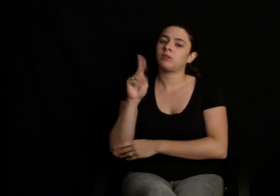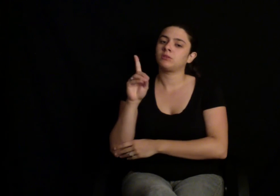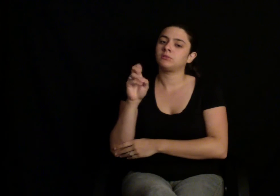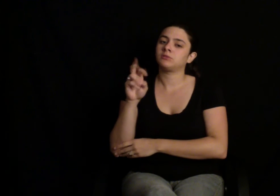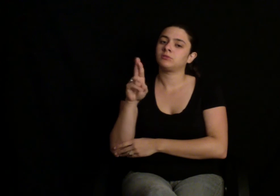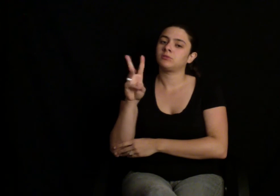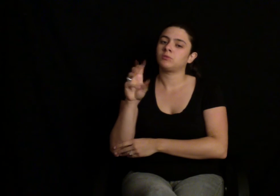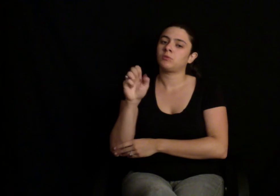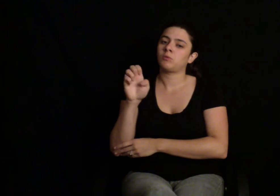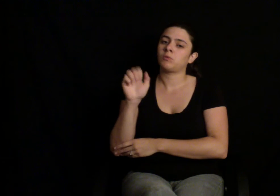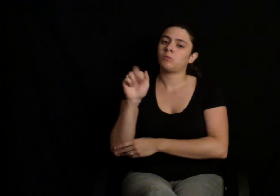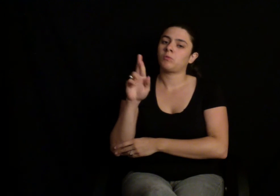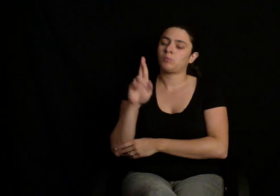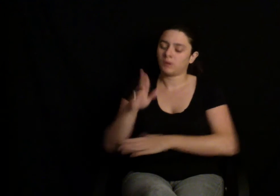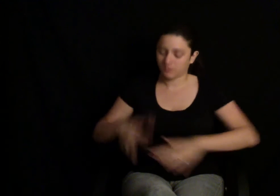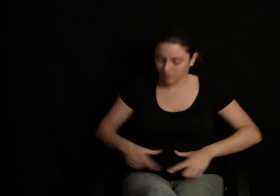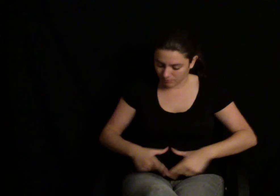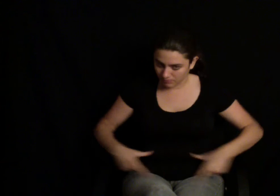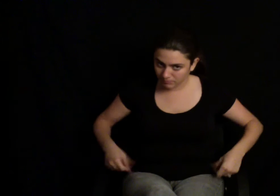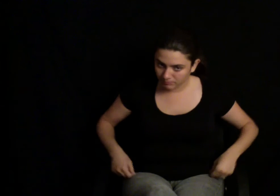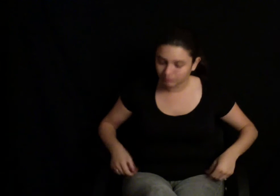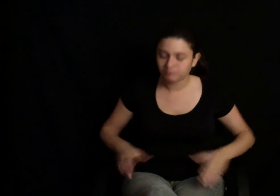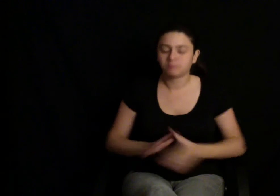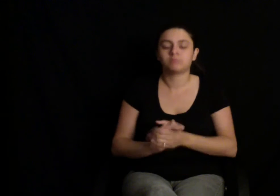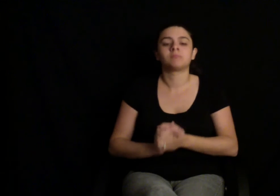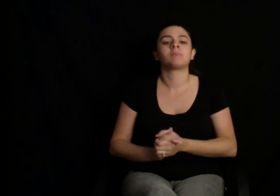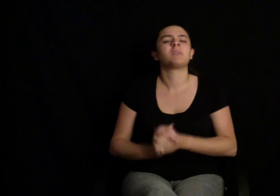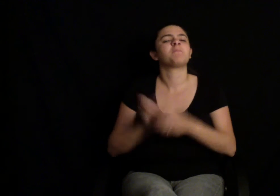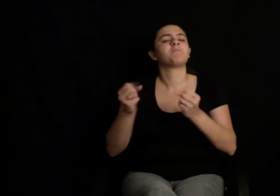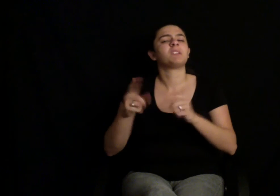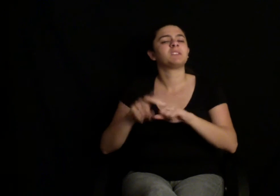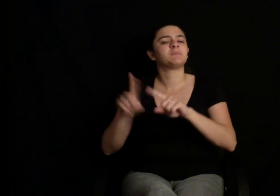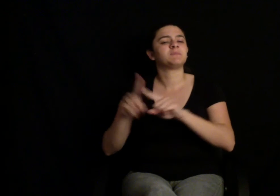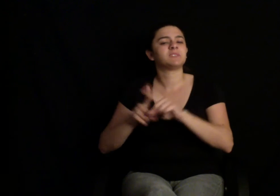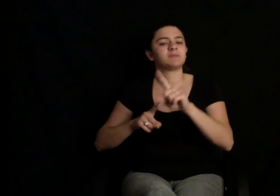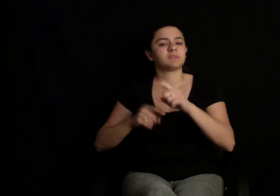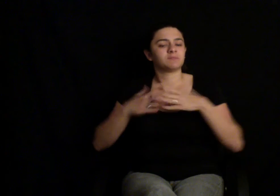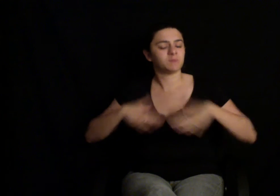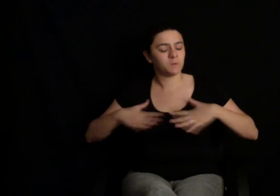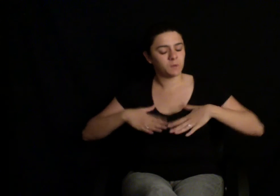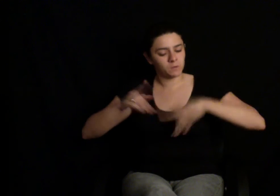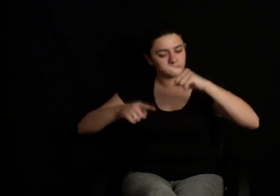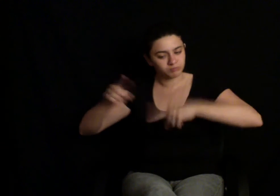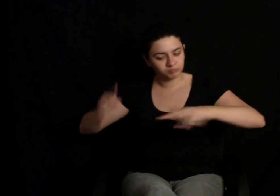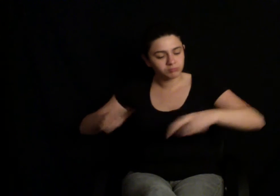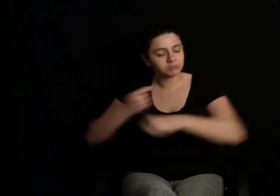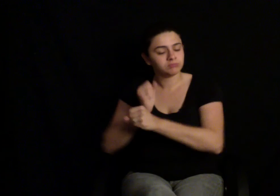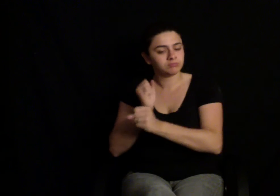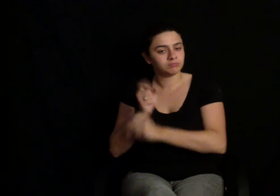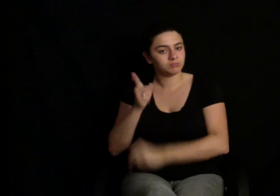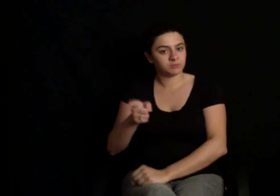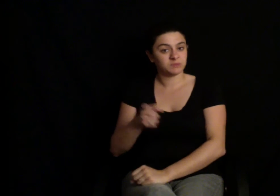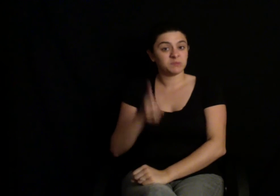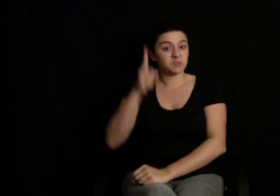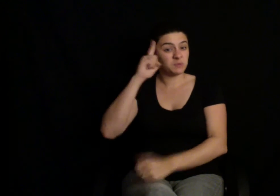boxer briefs, pajamas, women's briefs, lace thongs, sweatpants, and socks. But don't take my word for it. Here's what a Redditor